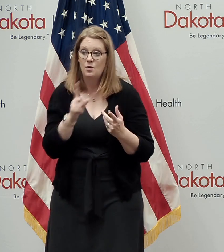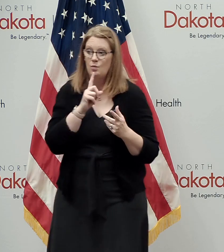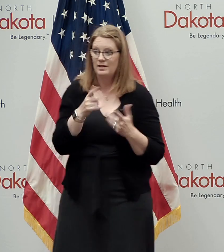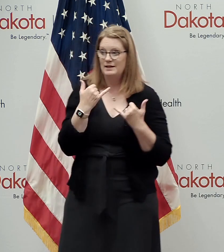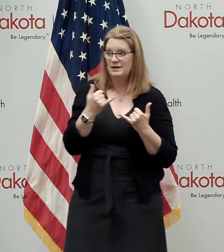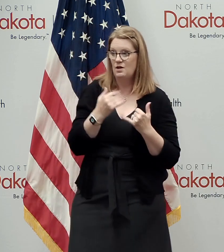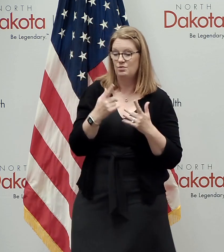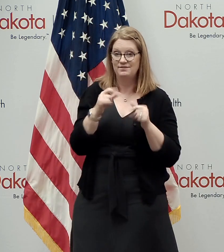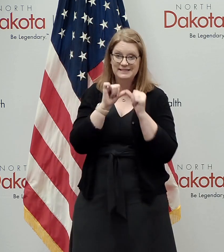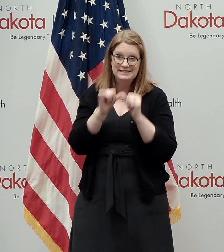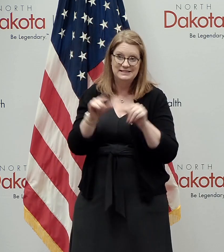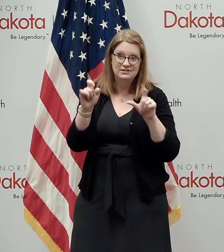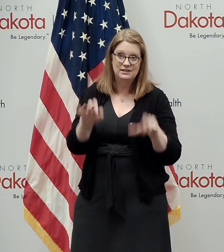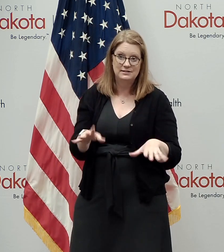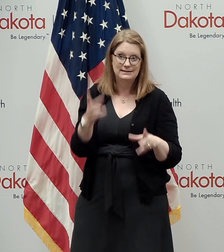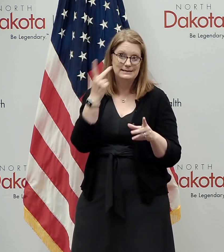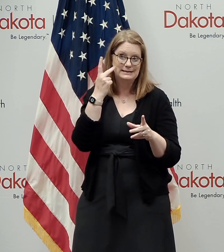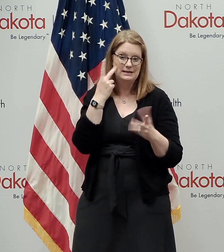risk.